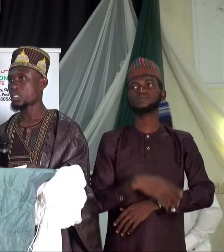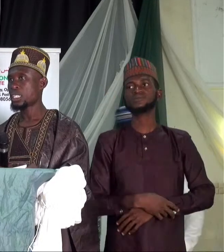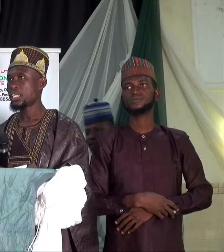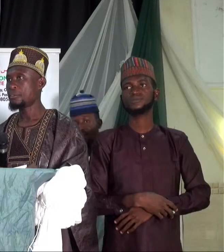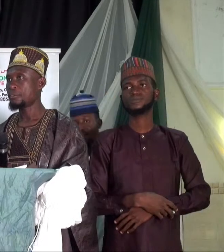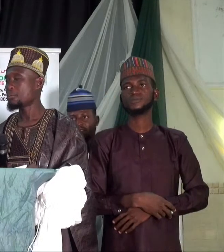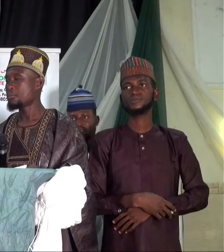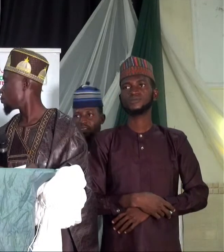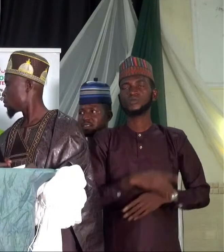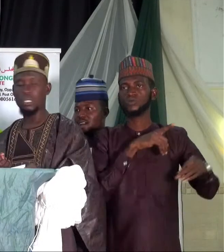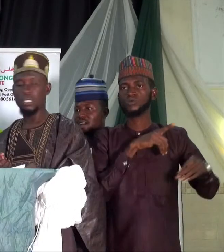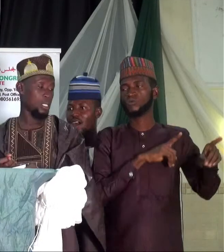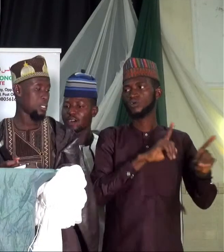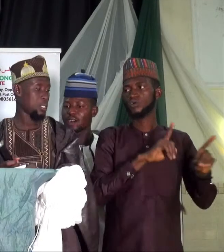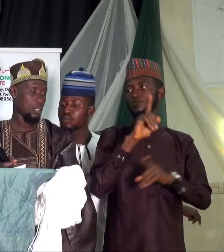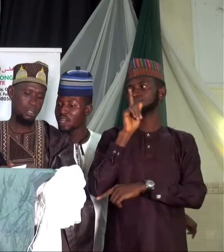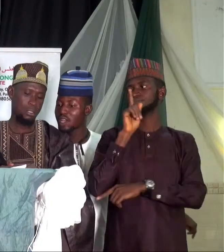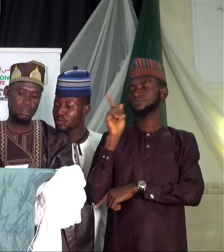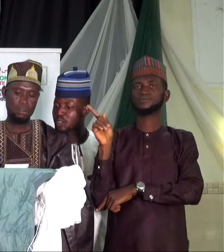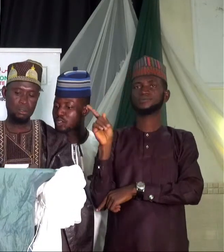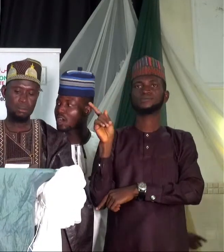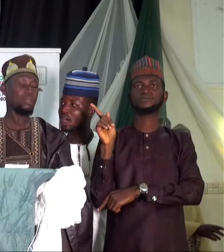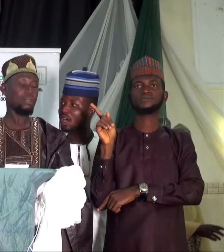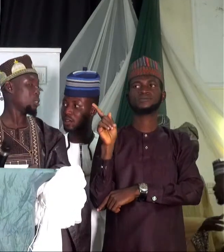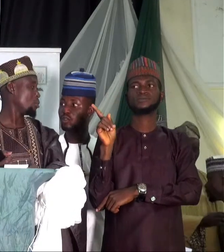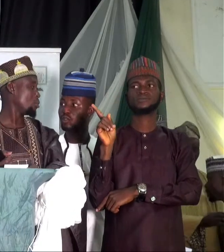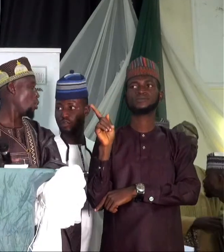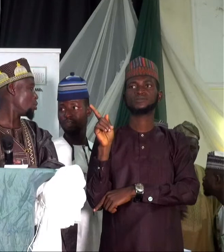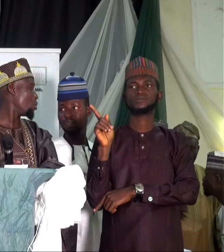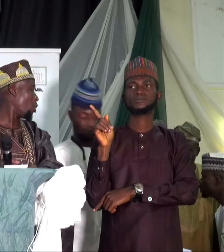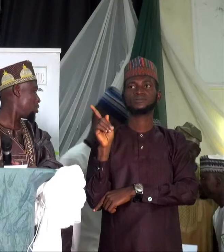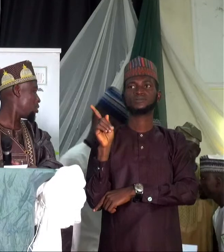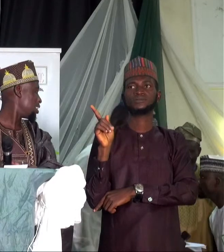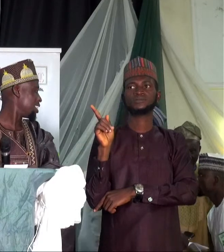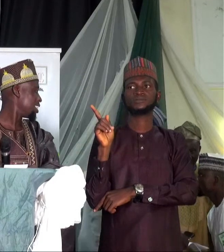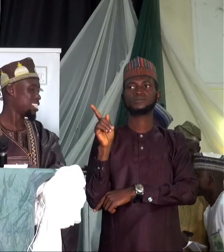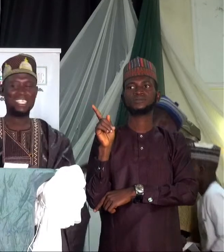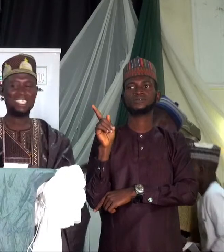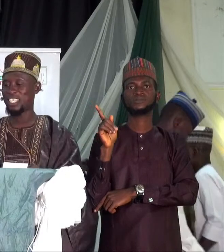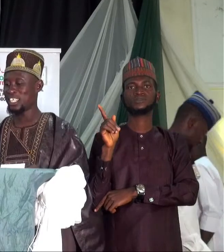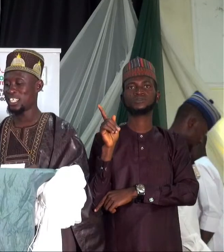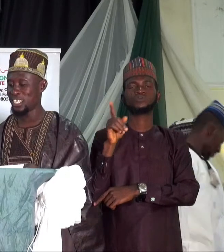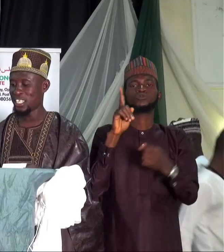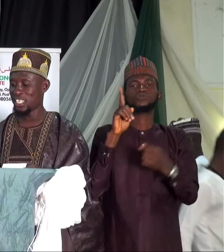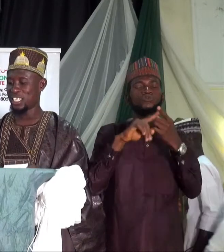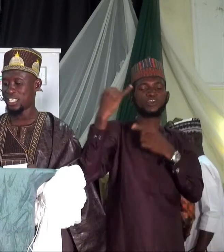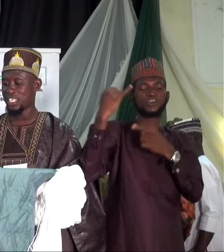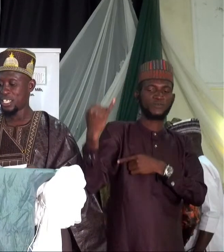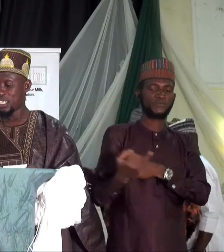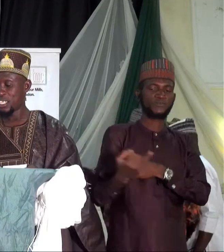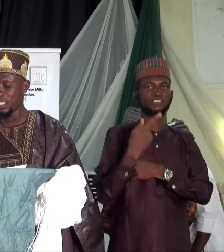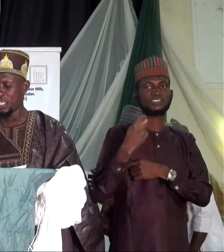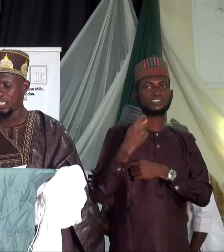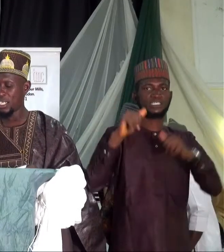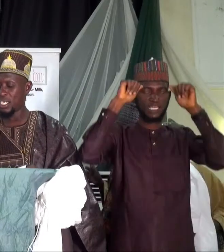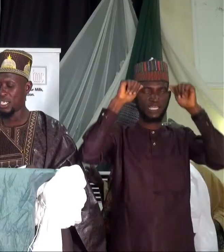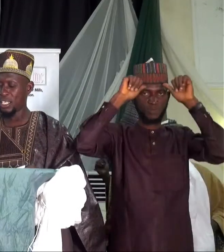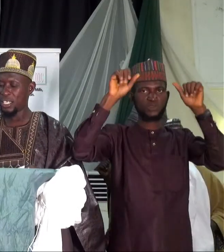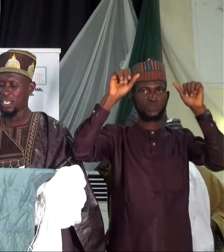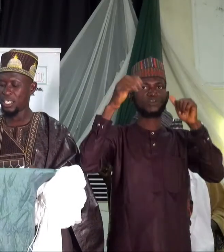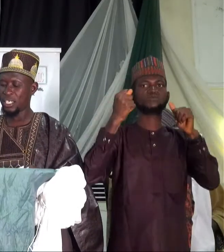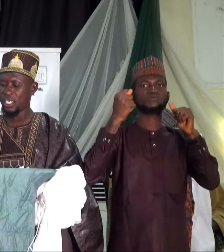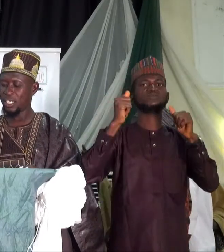While I want to use this privilege to invite the Amir of the Muslim Congress